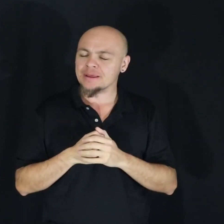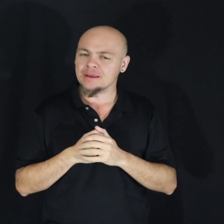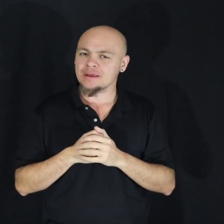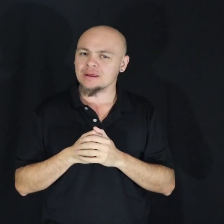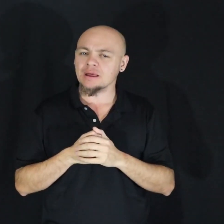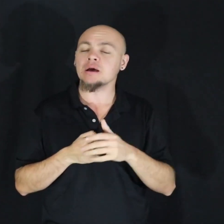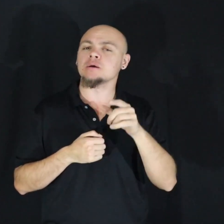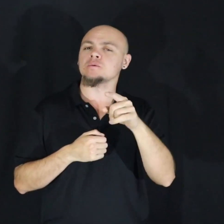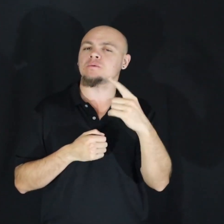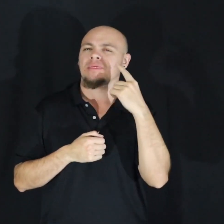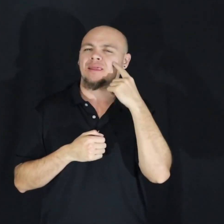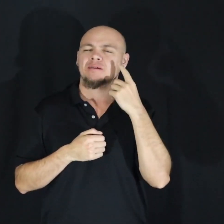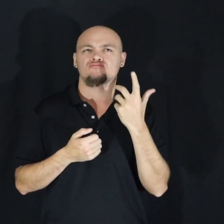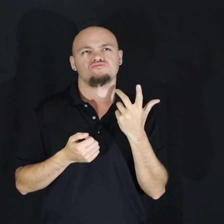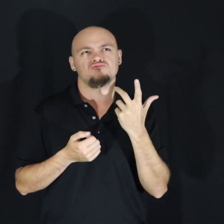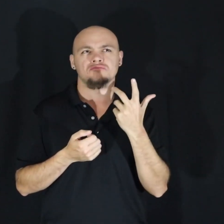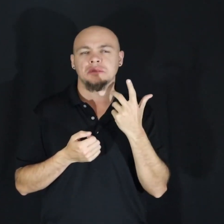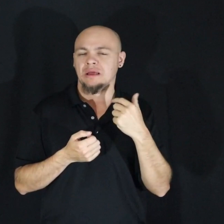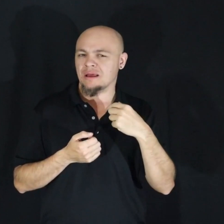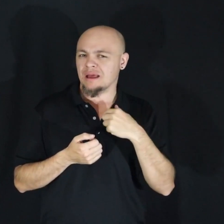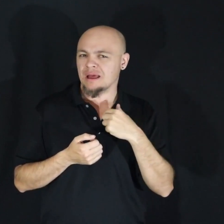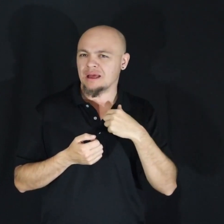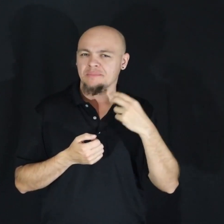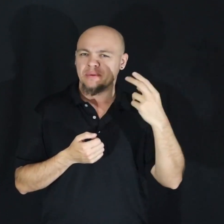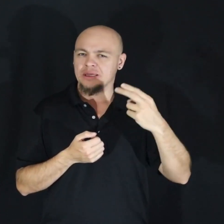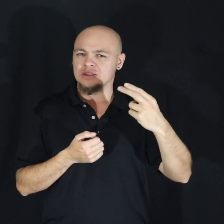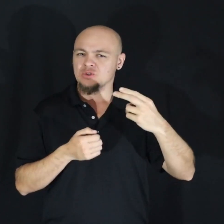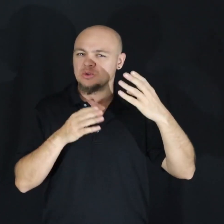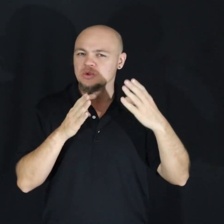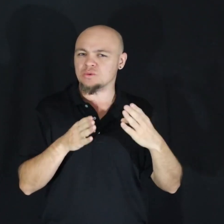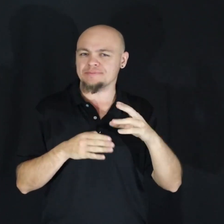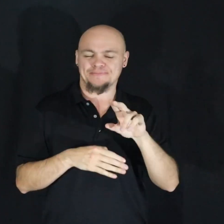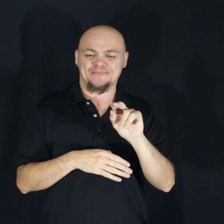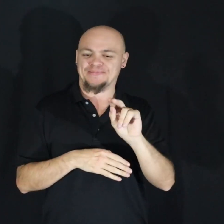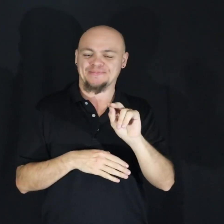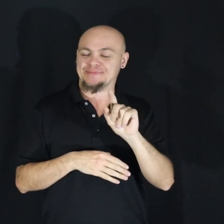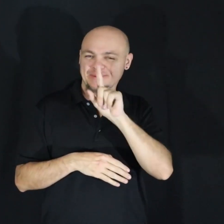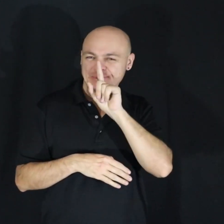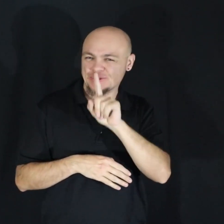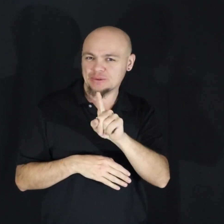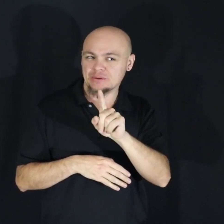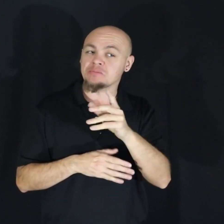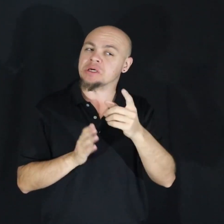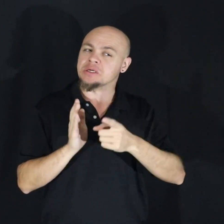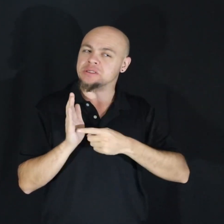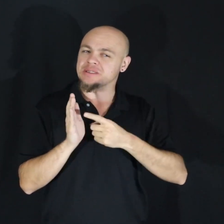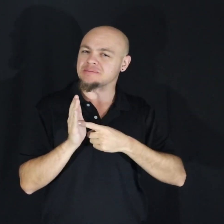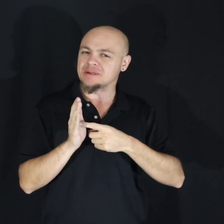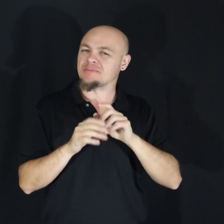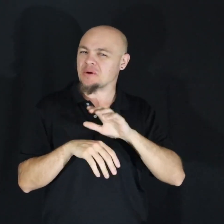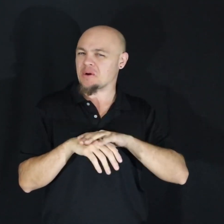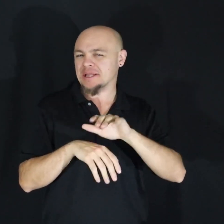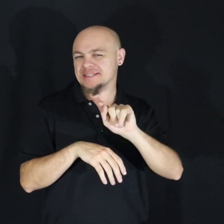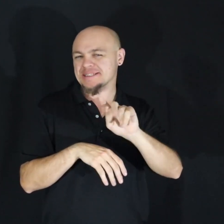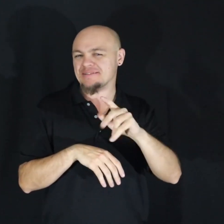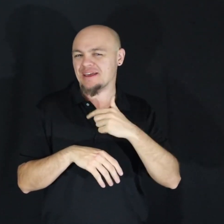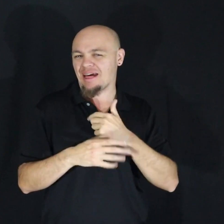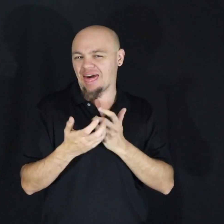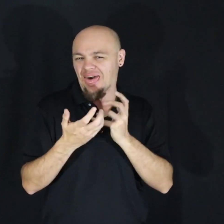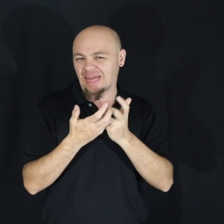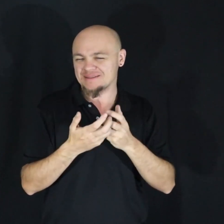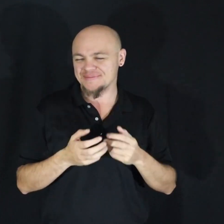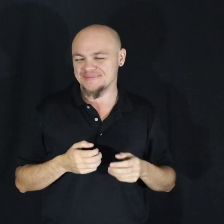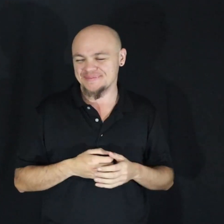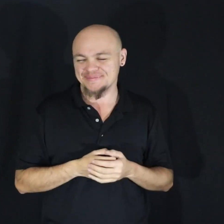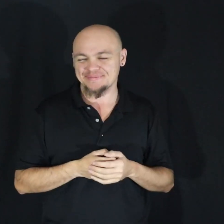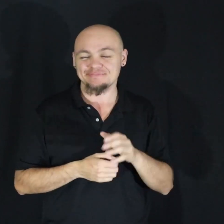You may think that I'm a historian, but no, that's not true, although sometimes I play one on TV.